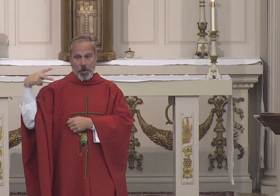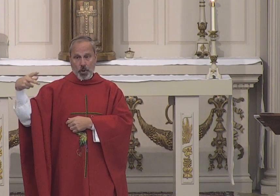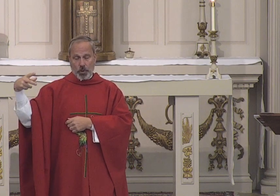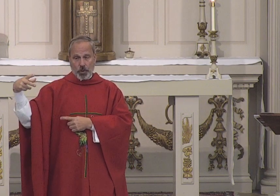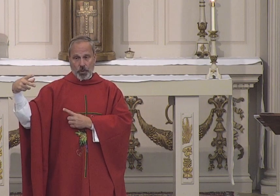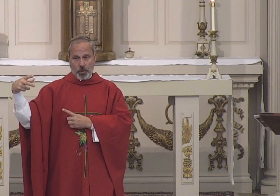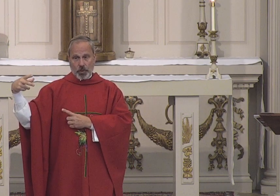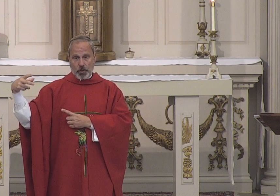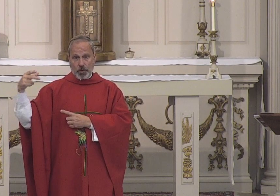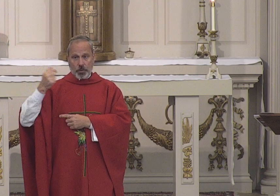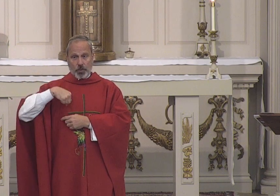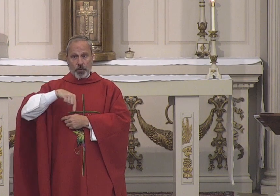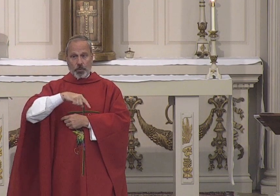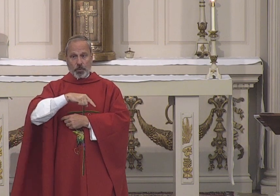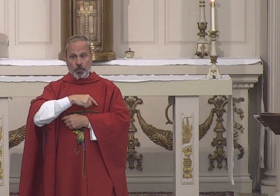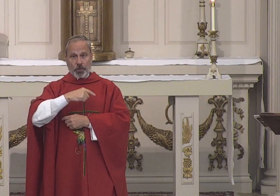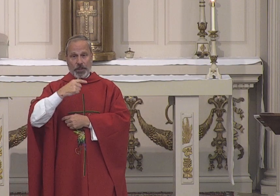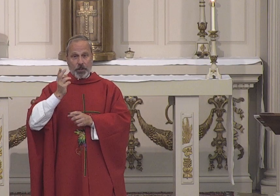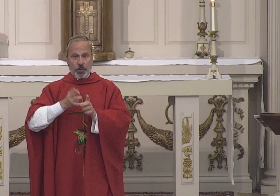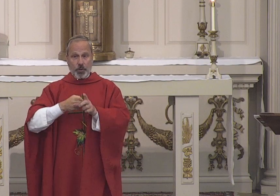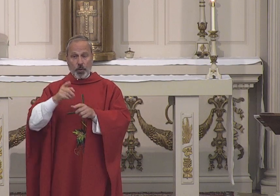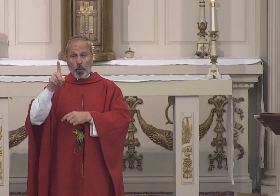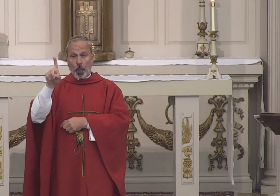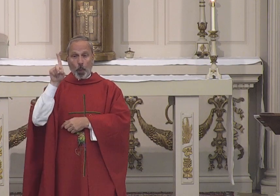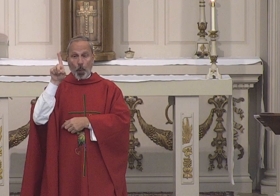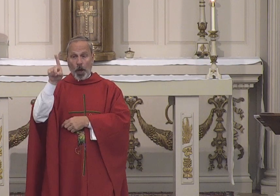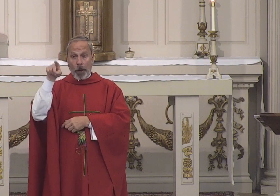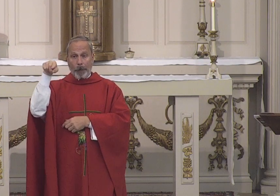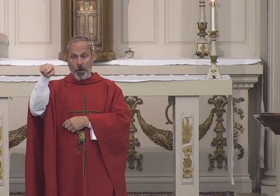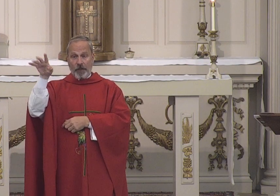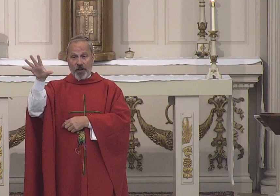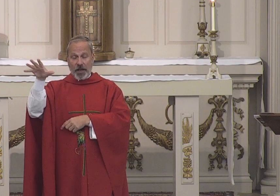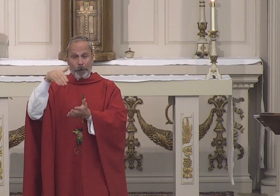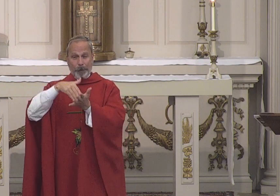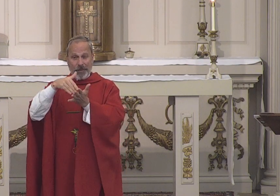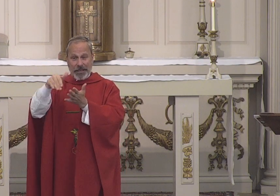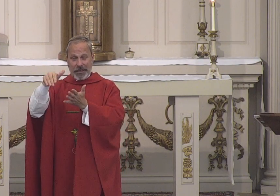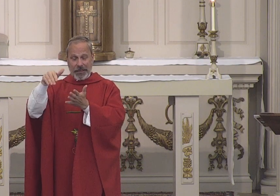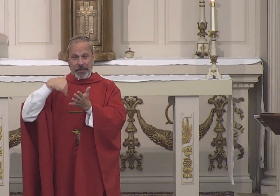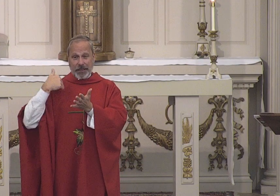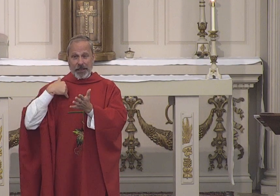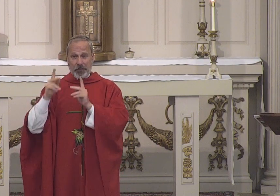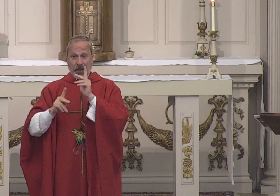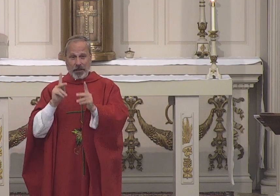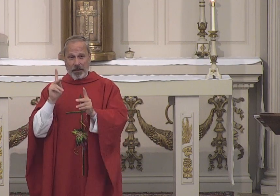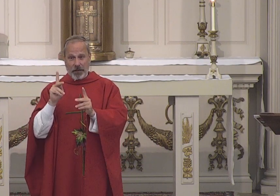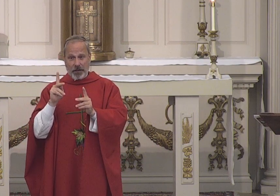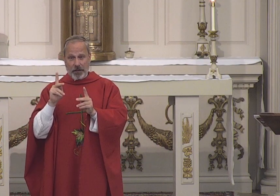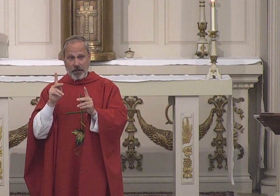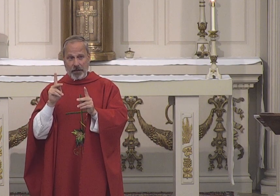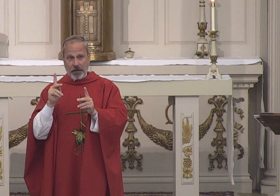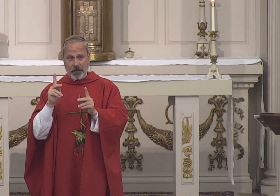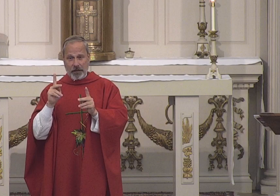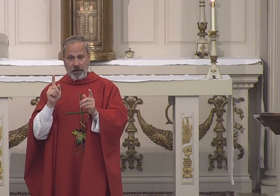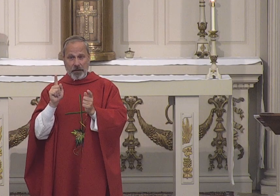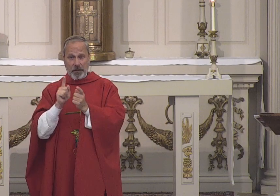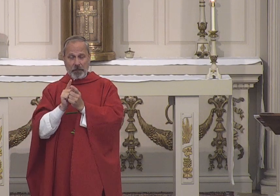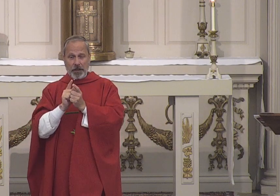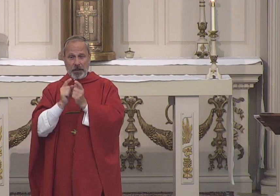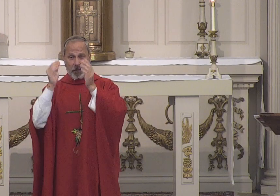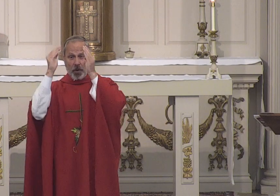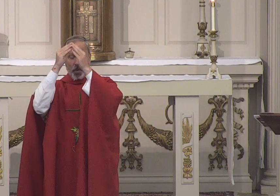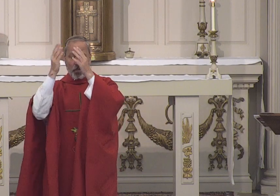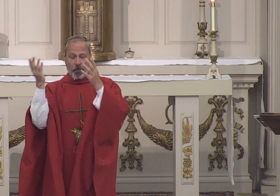In Lisbon, Portugal, where we recently had World Youth Day, 1.5 million young